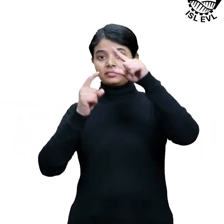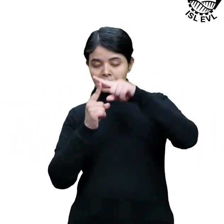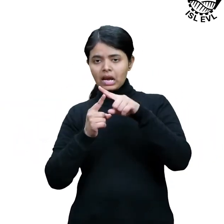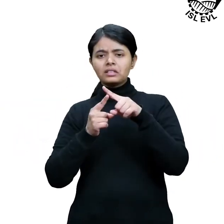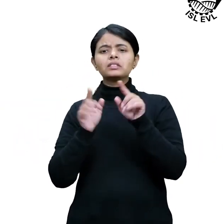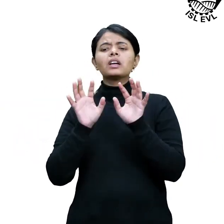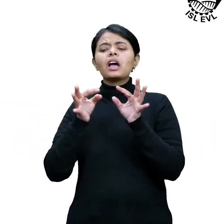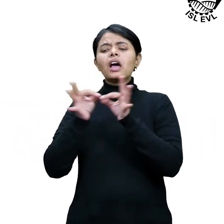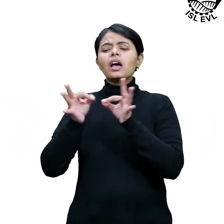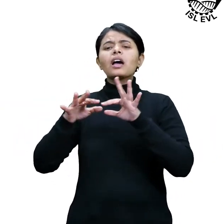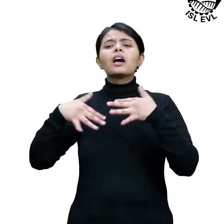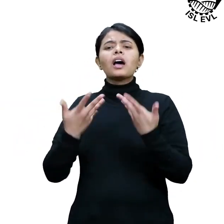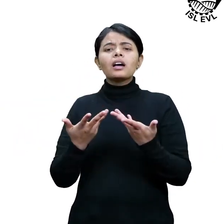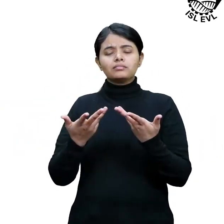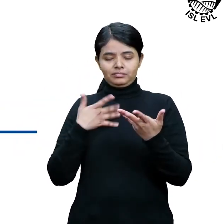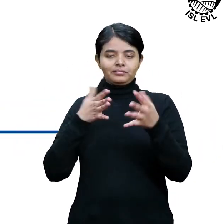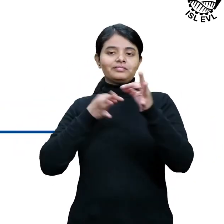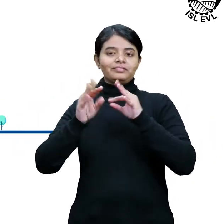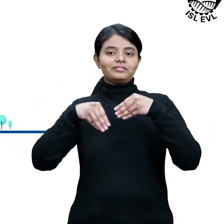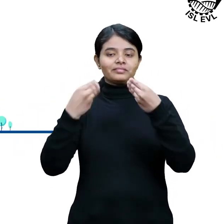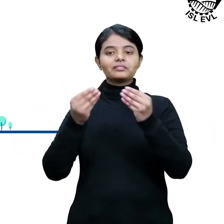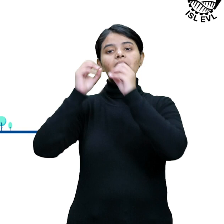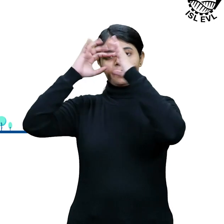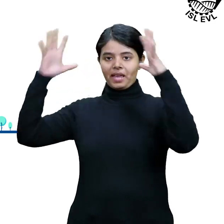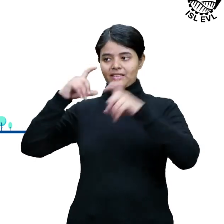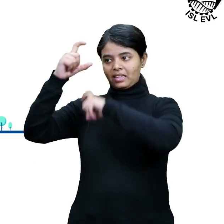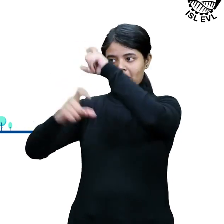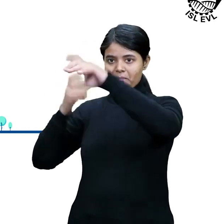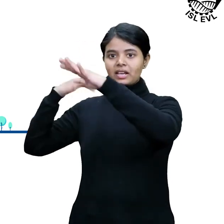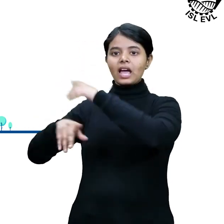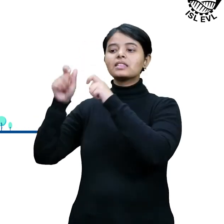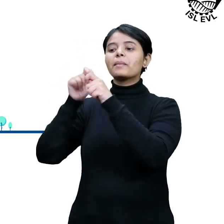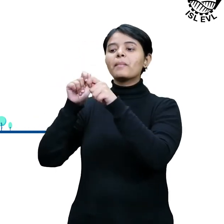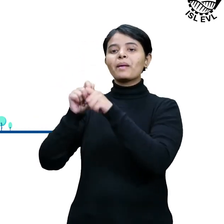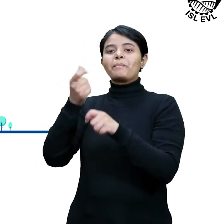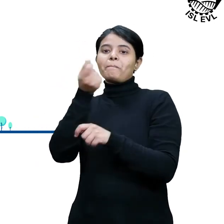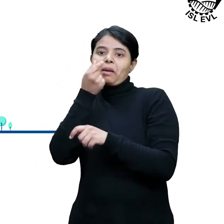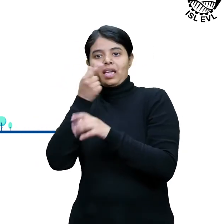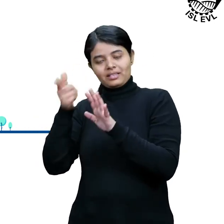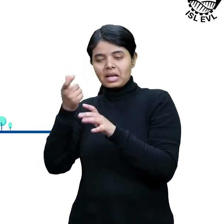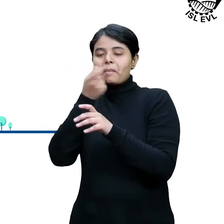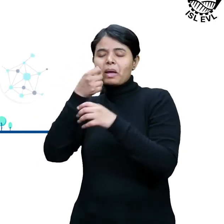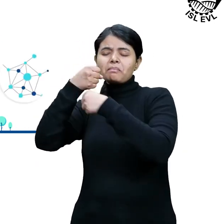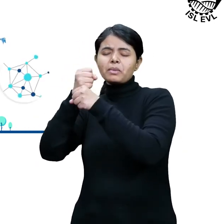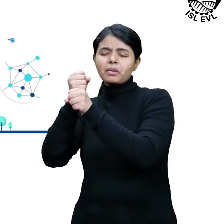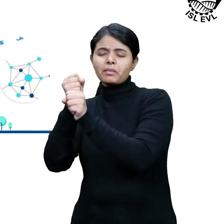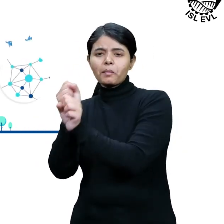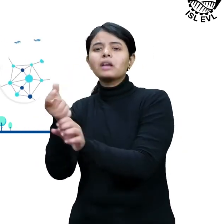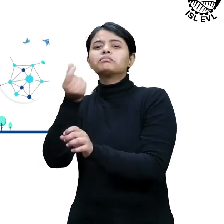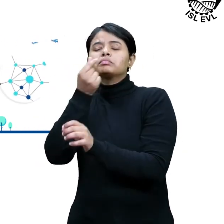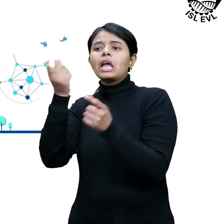Let me explain it for you. Let's imagine a pharmaceutical company that is in the process of developing